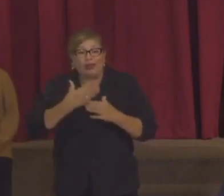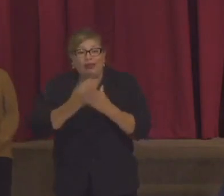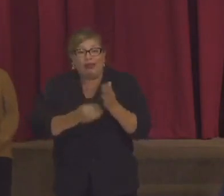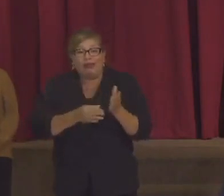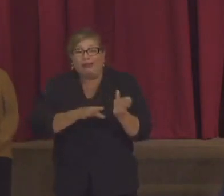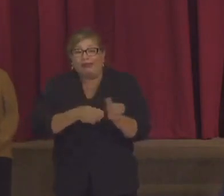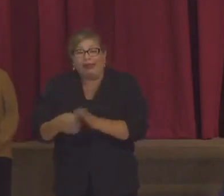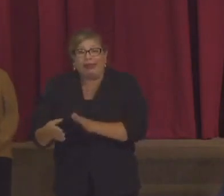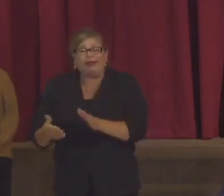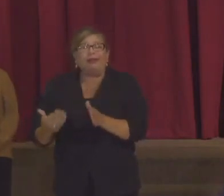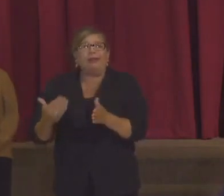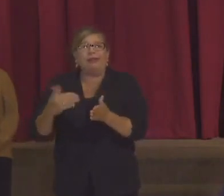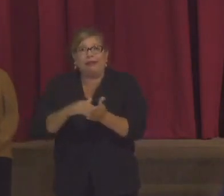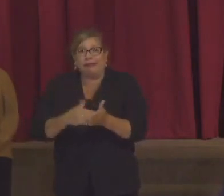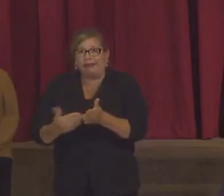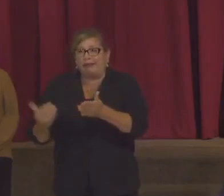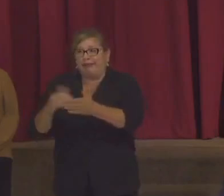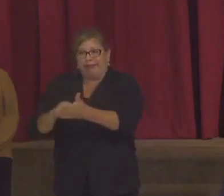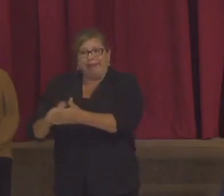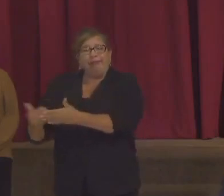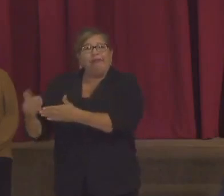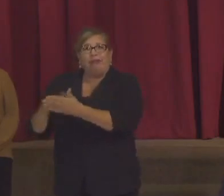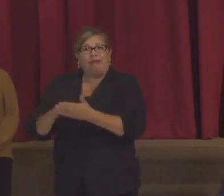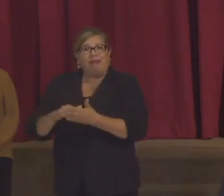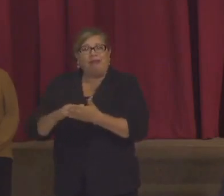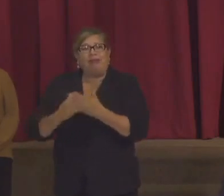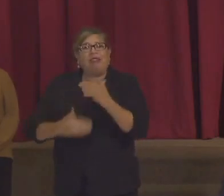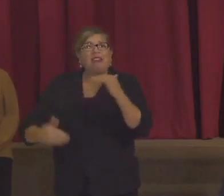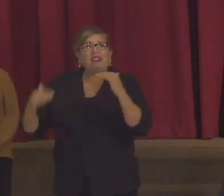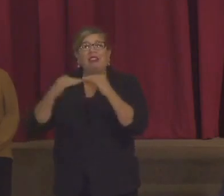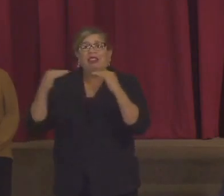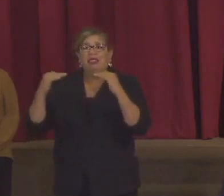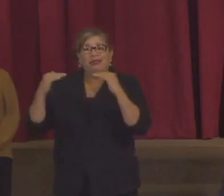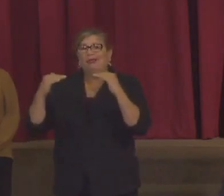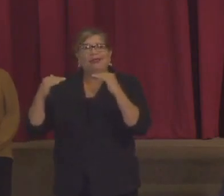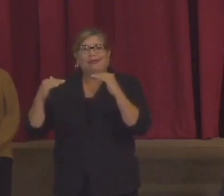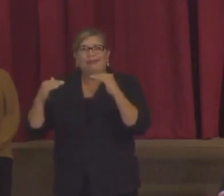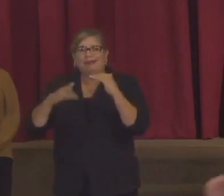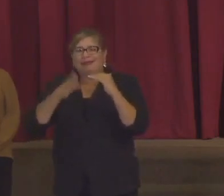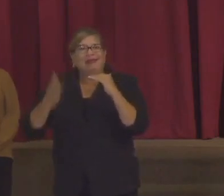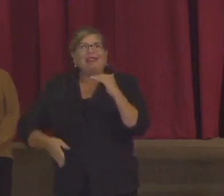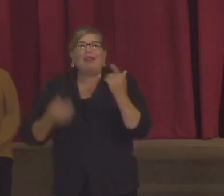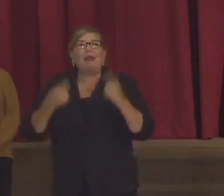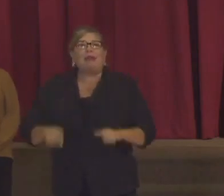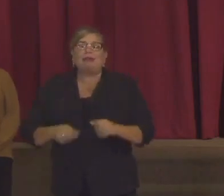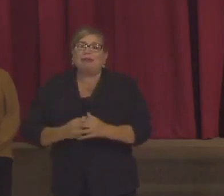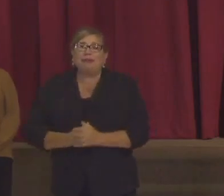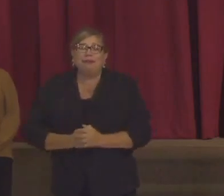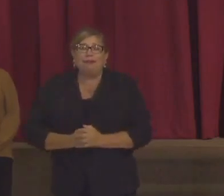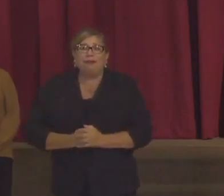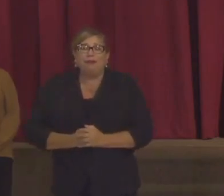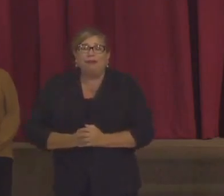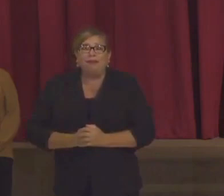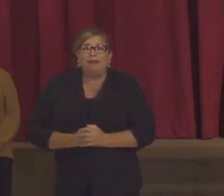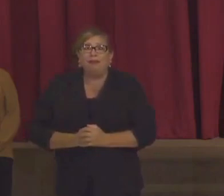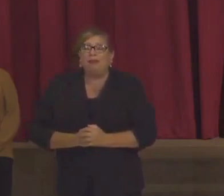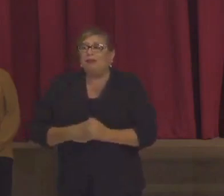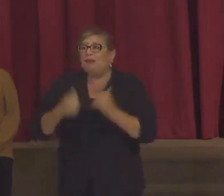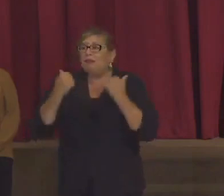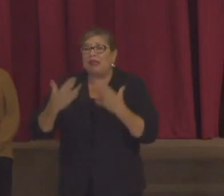been taken, justice that was never advanced, and